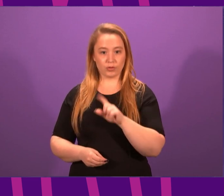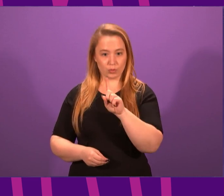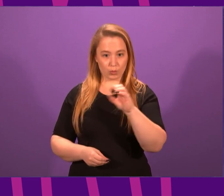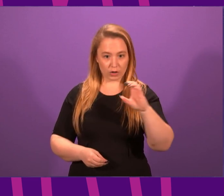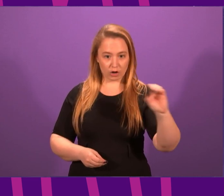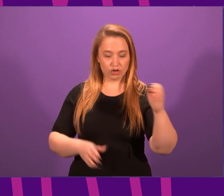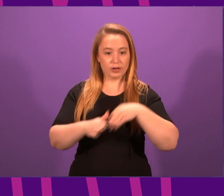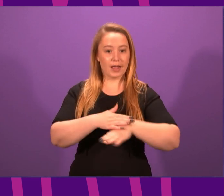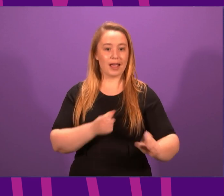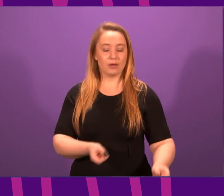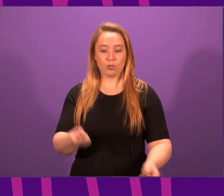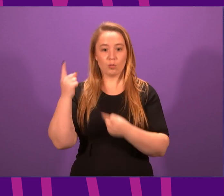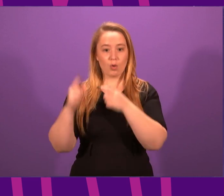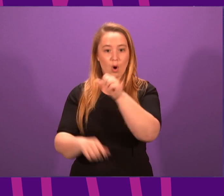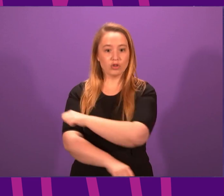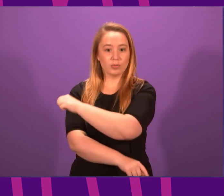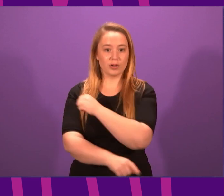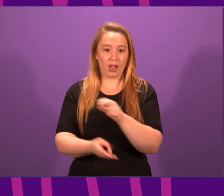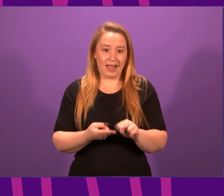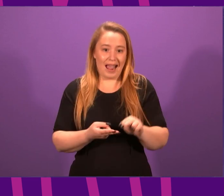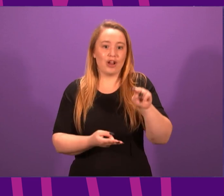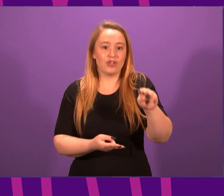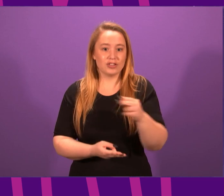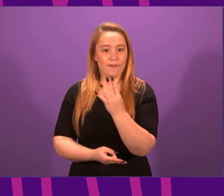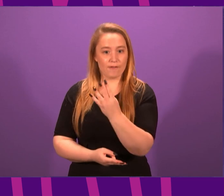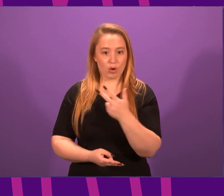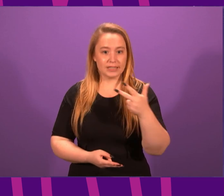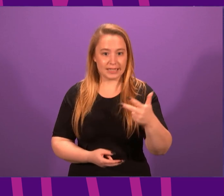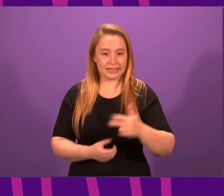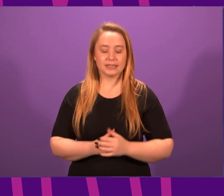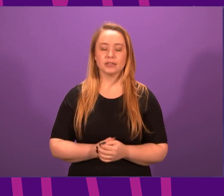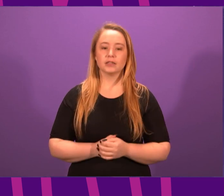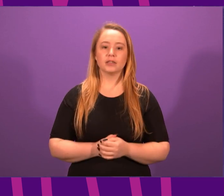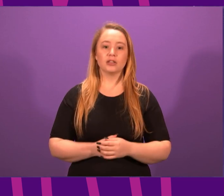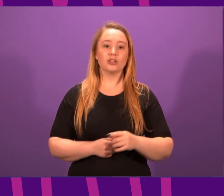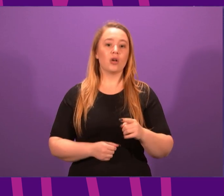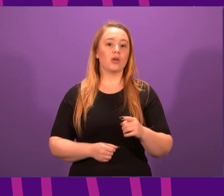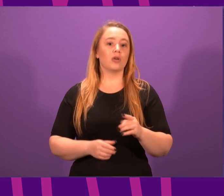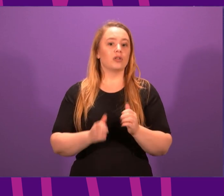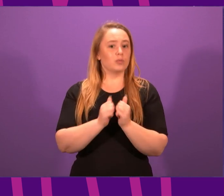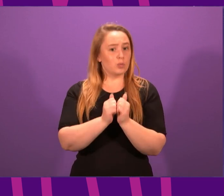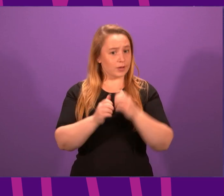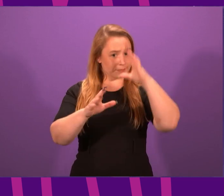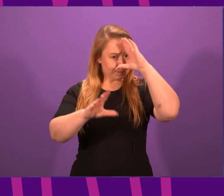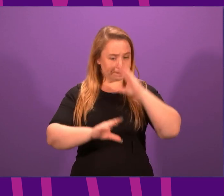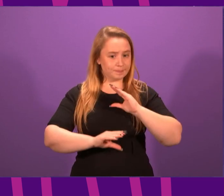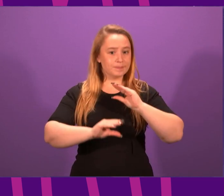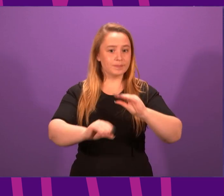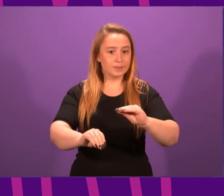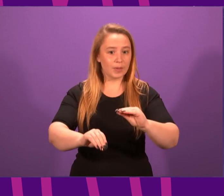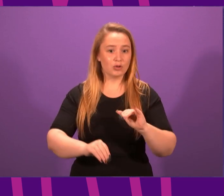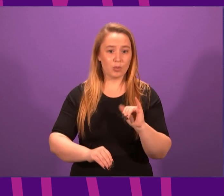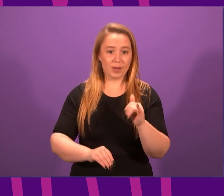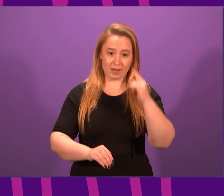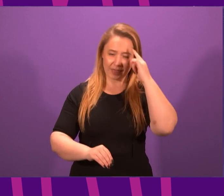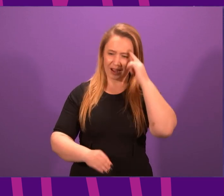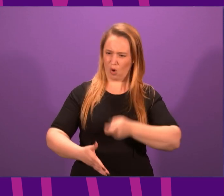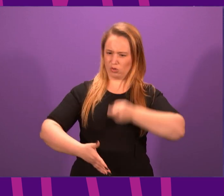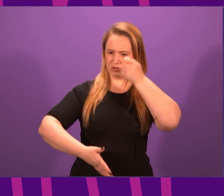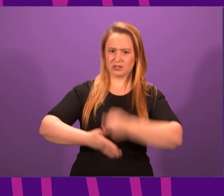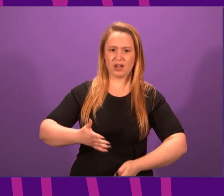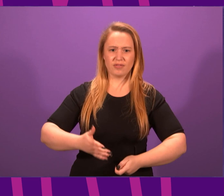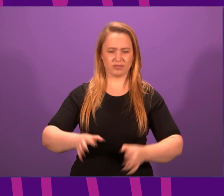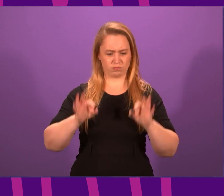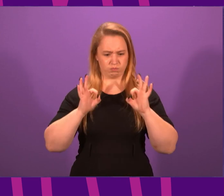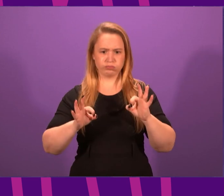hospital, which is an increase of 48 from yesterday. I think it is worth noting, Presiding Officer, for those who might think we are being too tough with